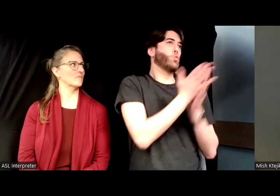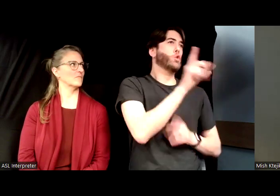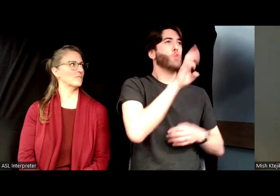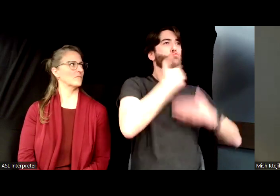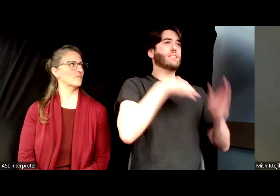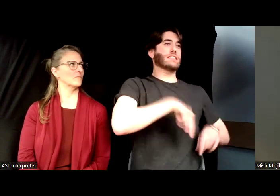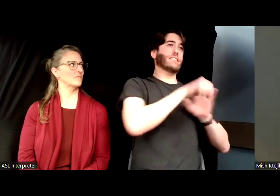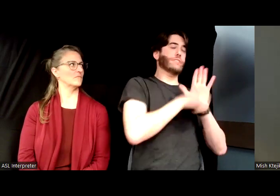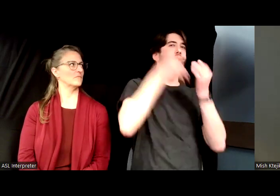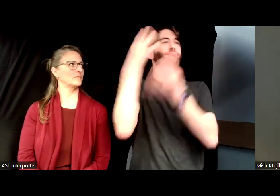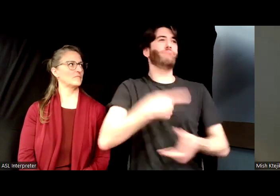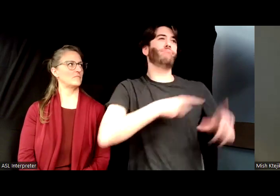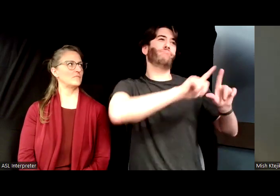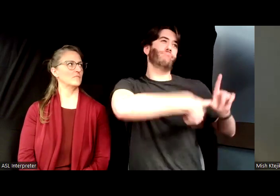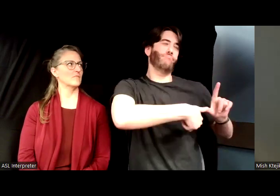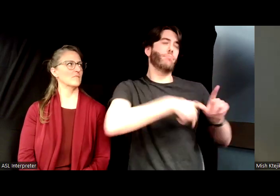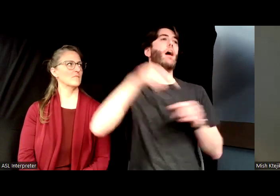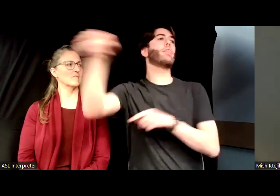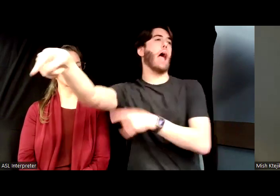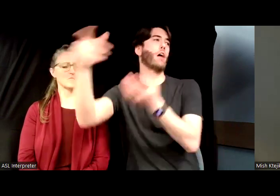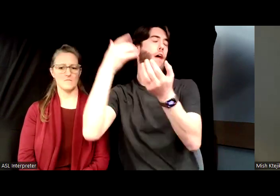be communication that due